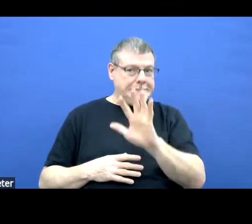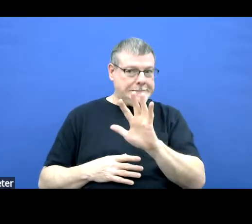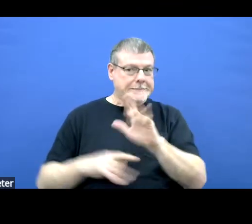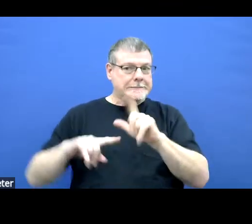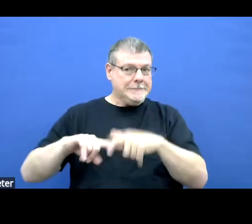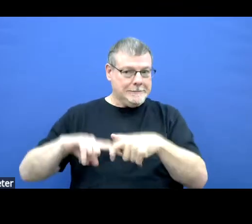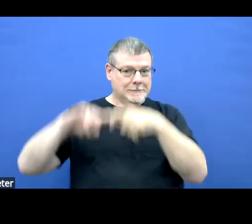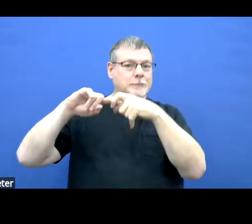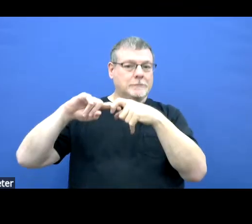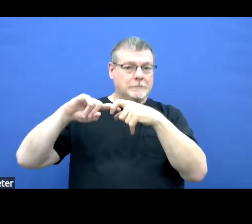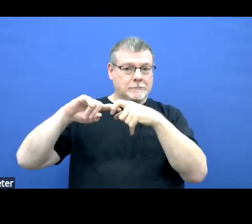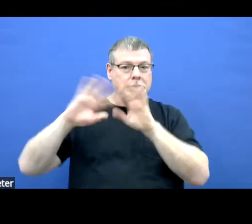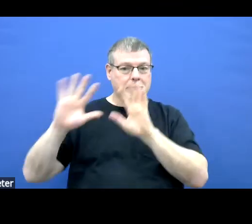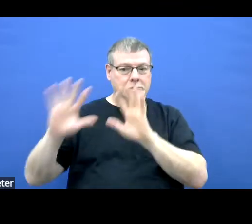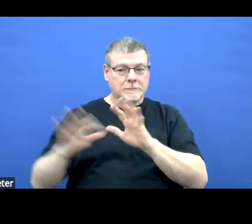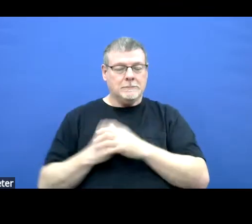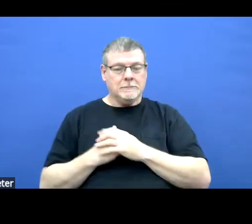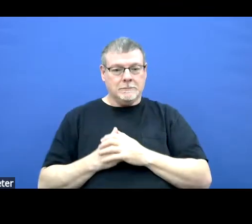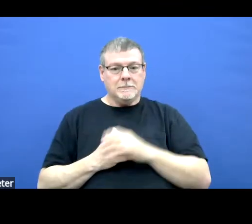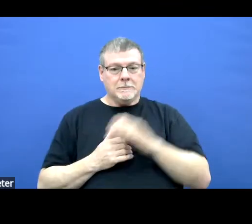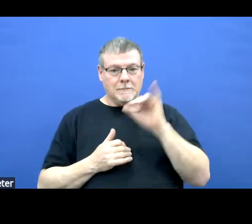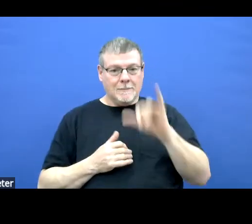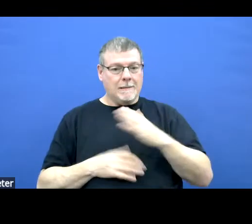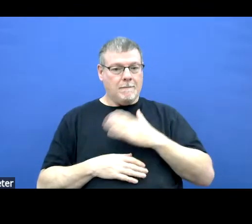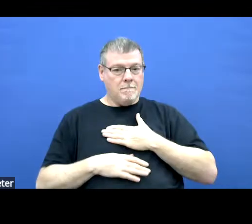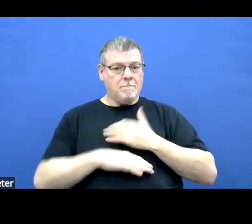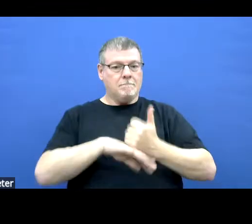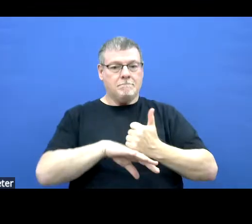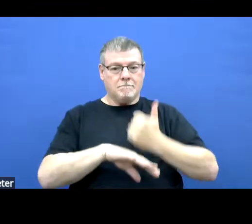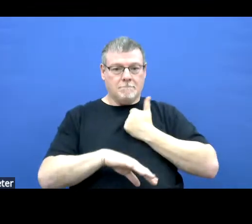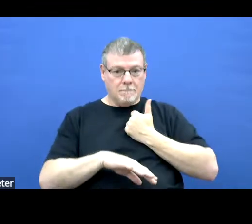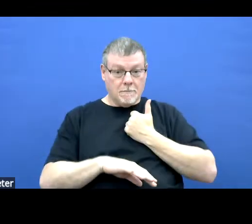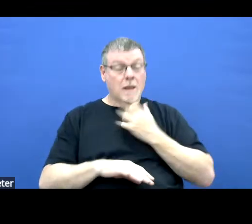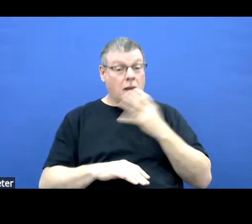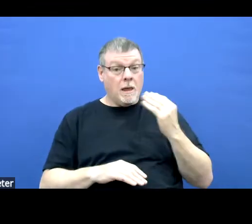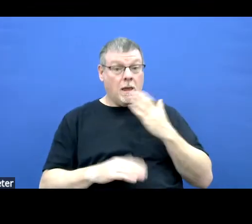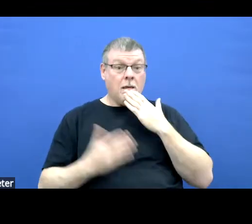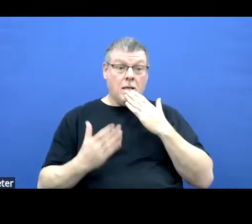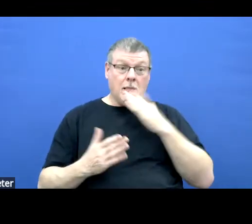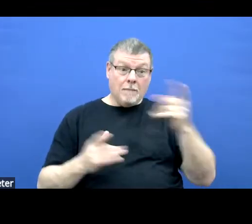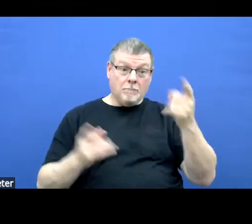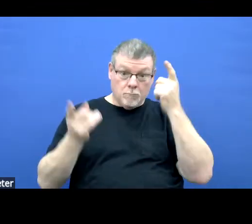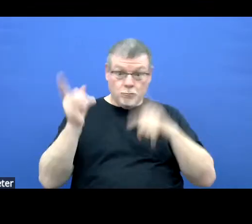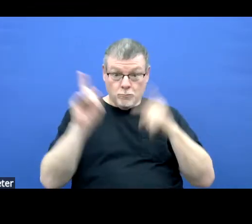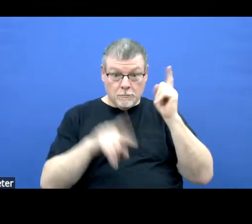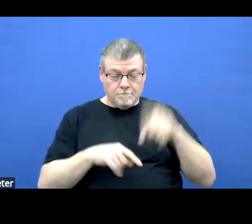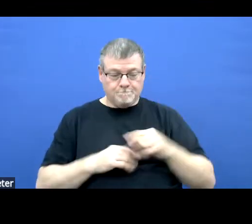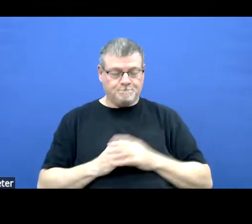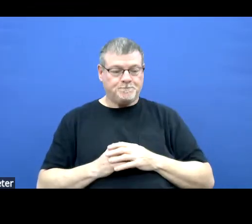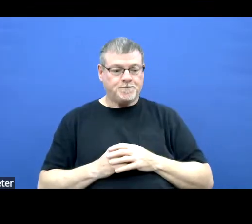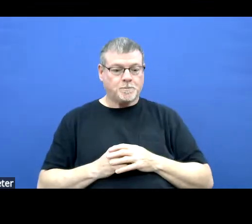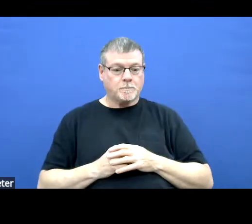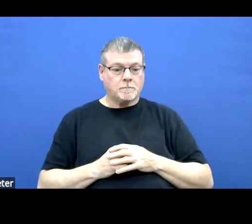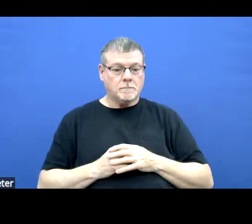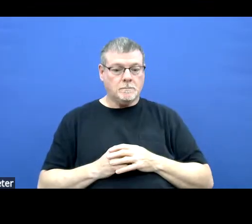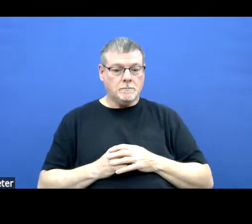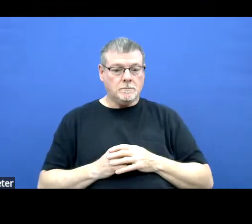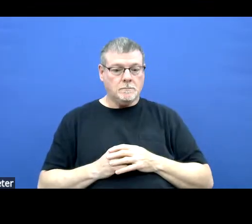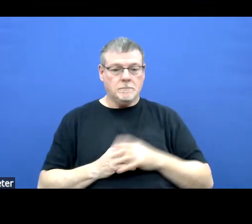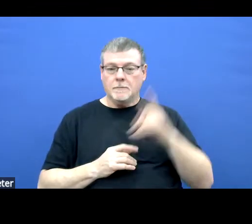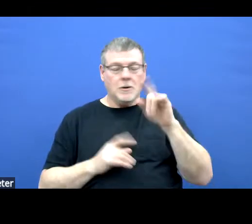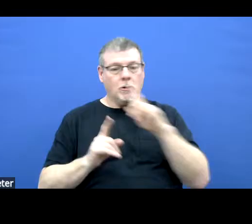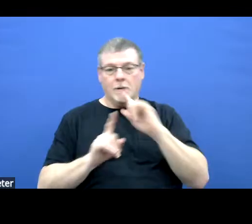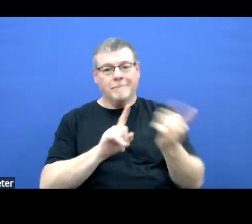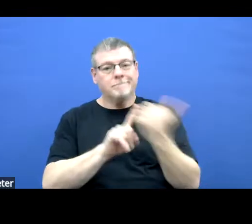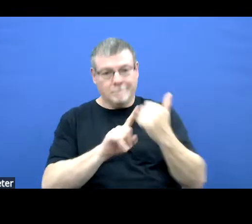minute, this is my fault. And like I said, thankfully they agreed to submit it, because they could have fought us in court,